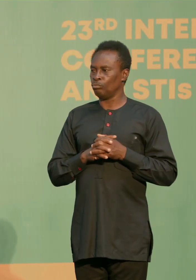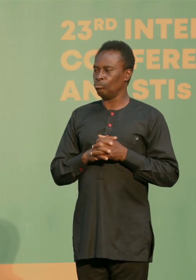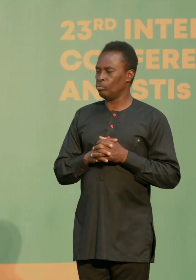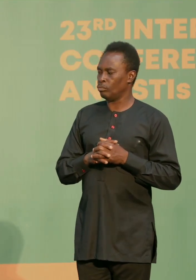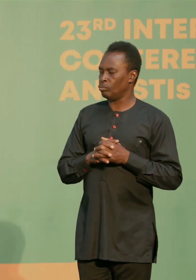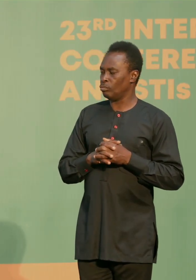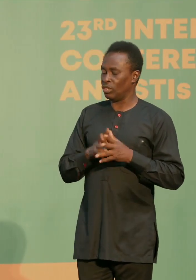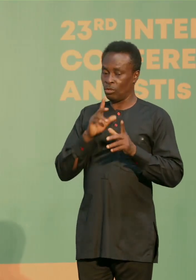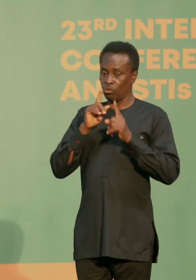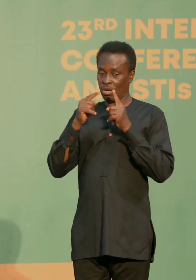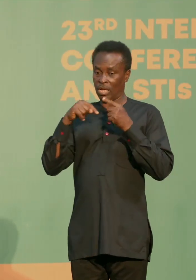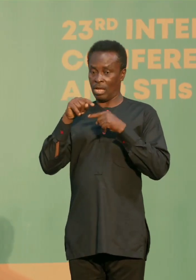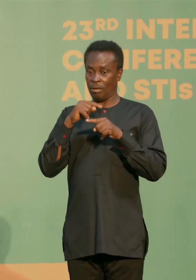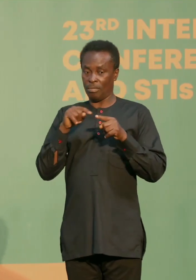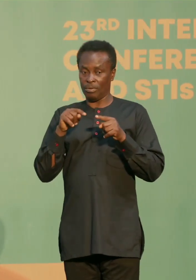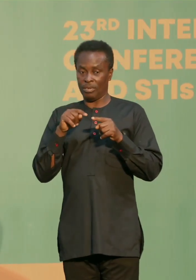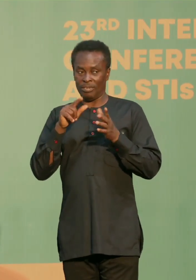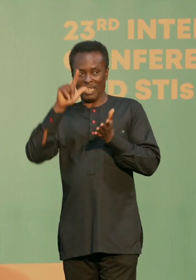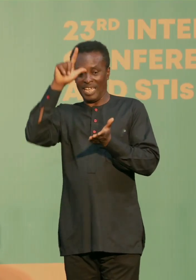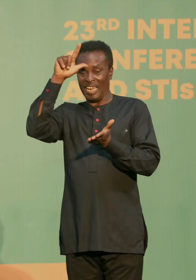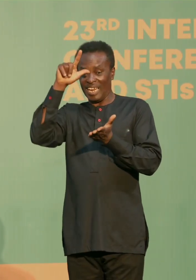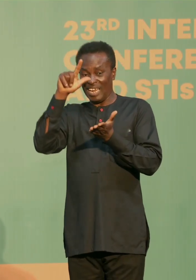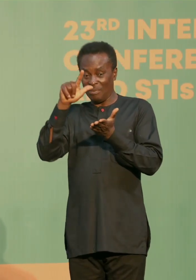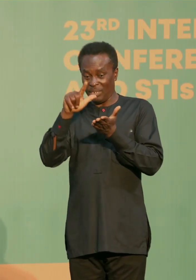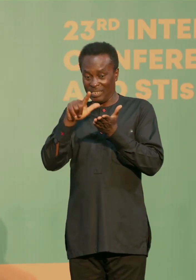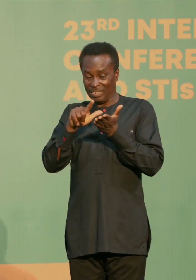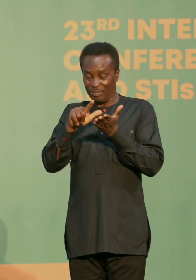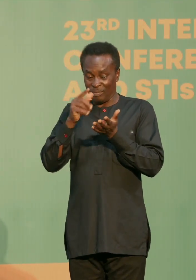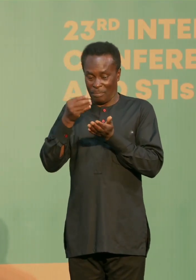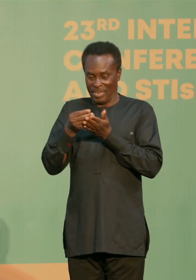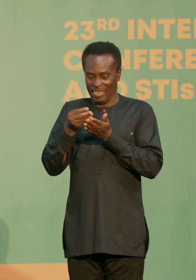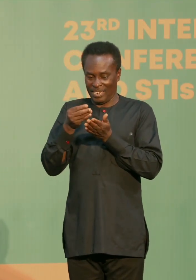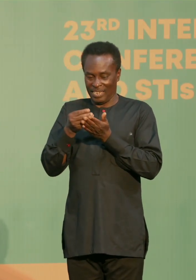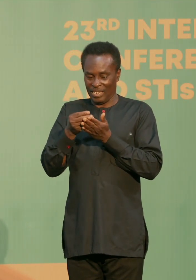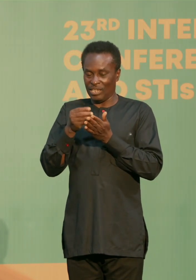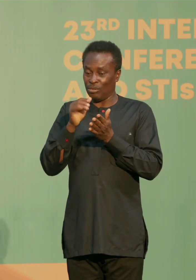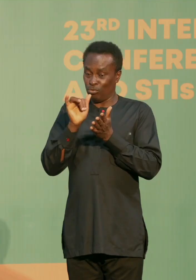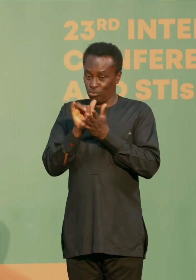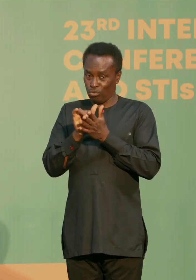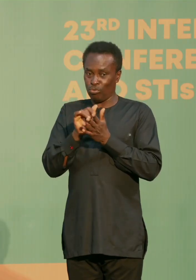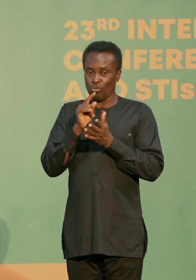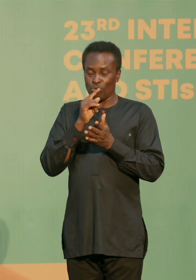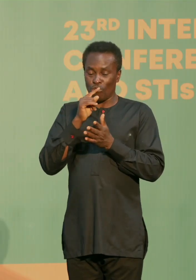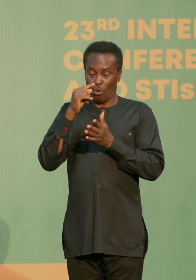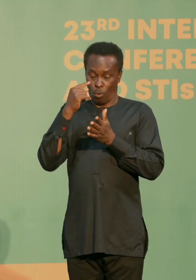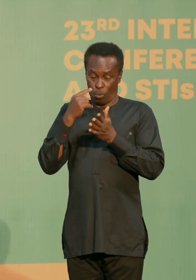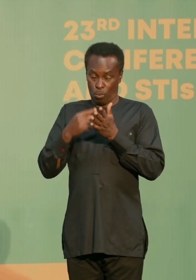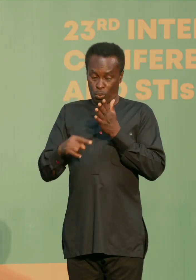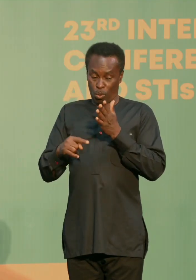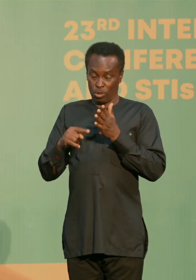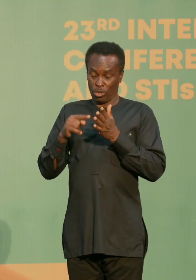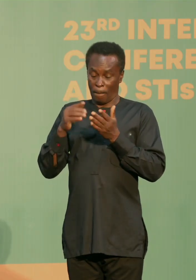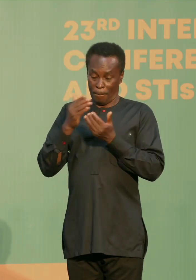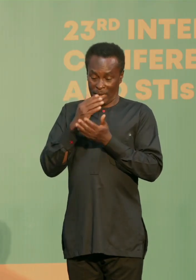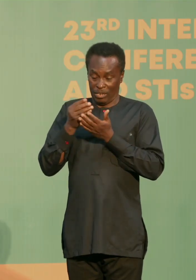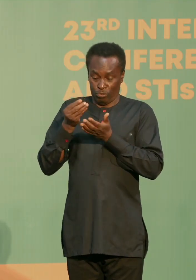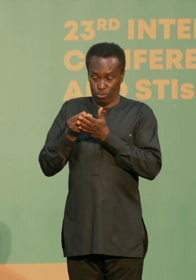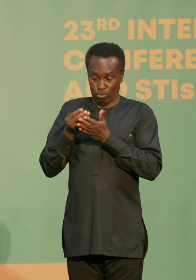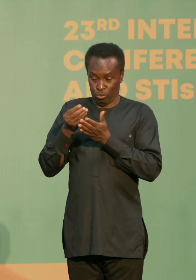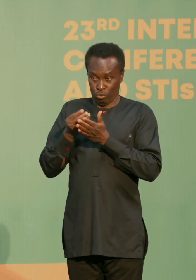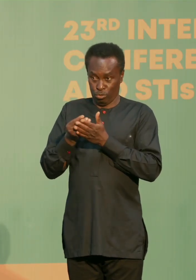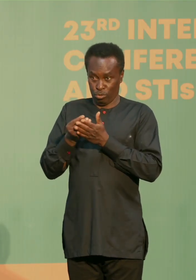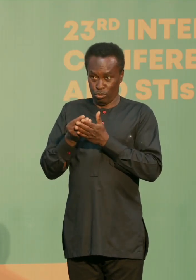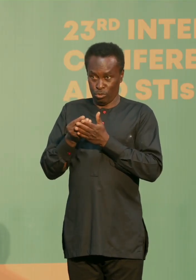En ce qui concerne l'outil moléculaire, dans notre étude, nous avons utilisé Alinity M parce